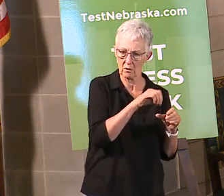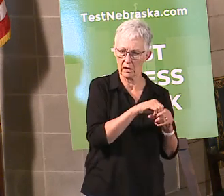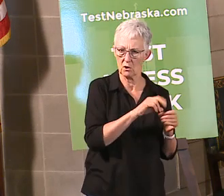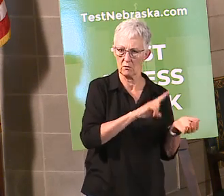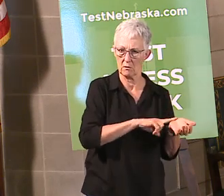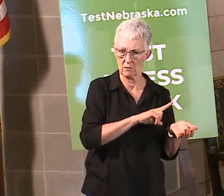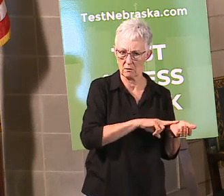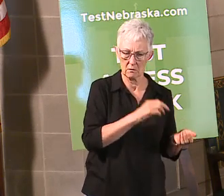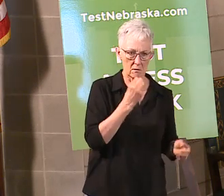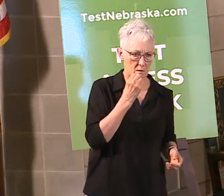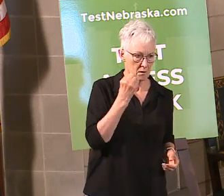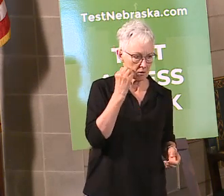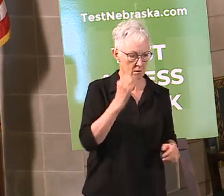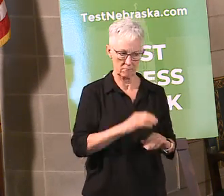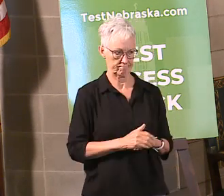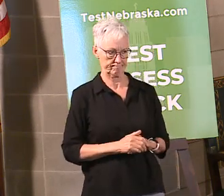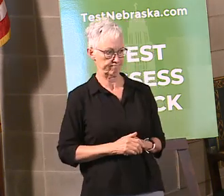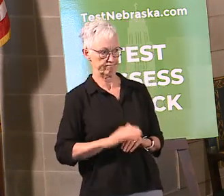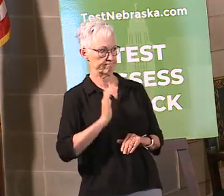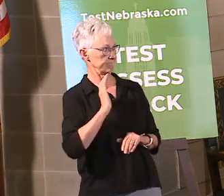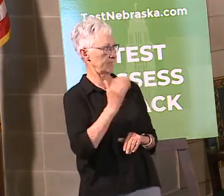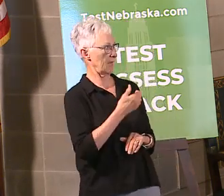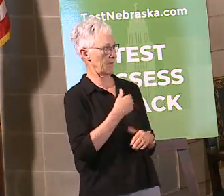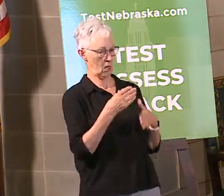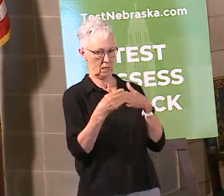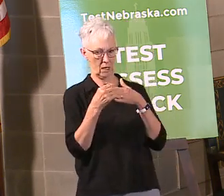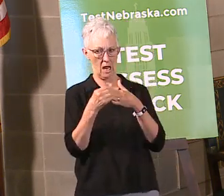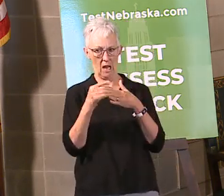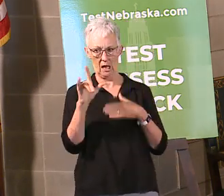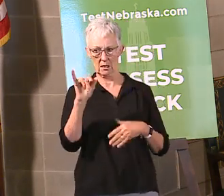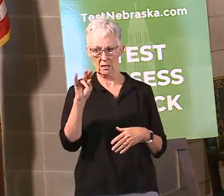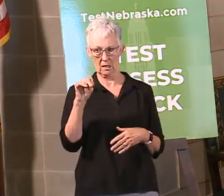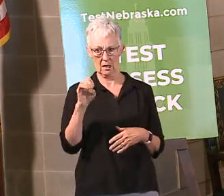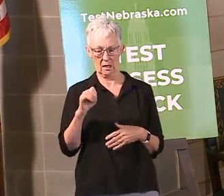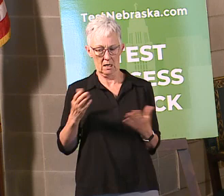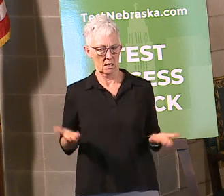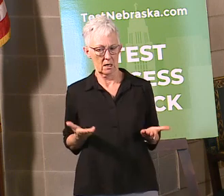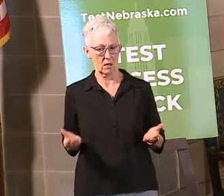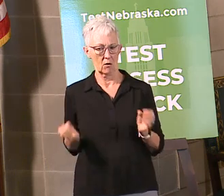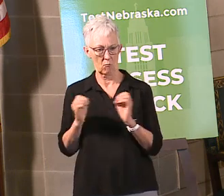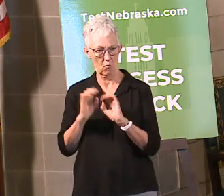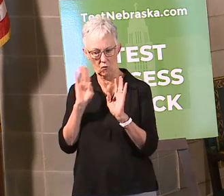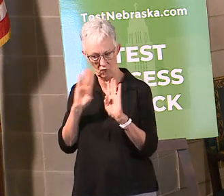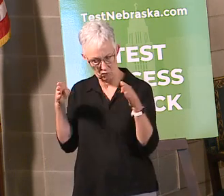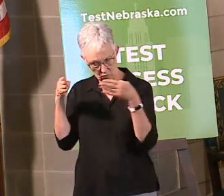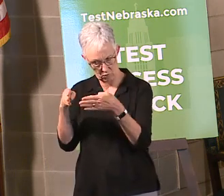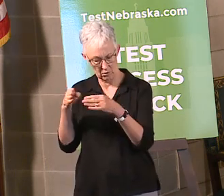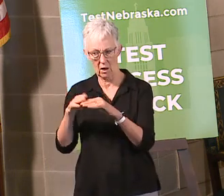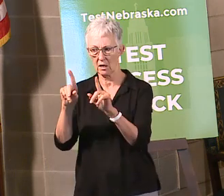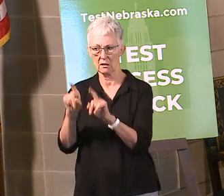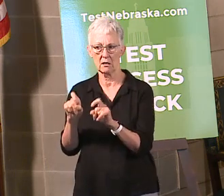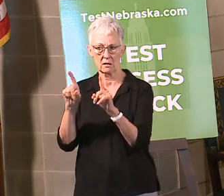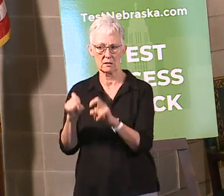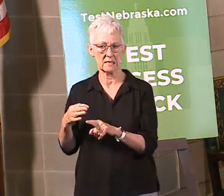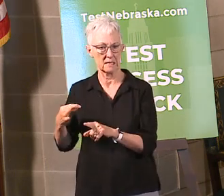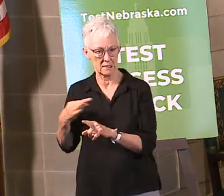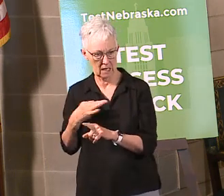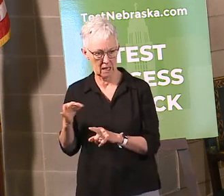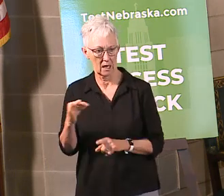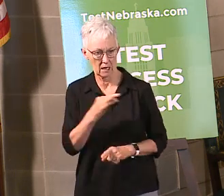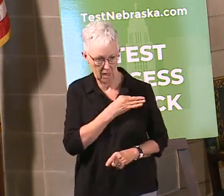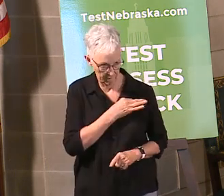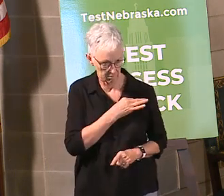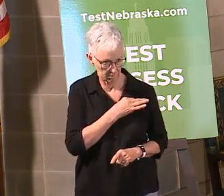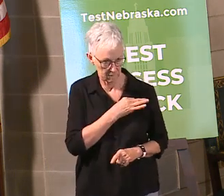And our guidelines here are really more around testing the staff. The residents have been in those facilities for a